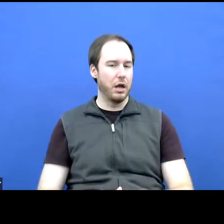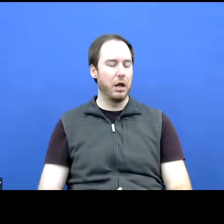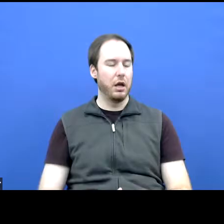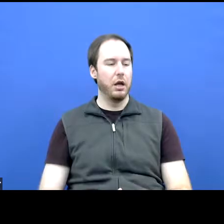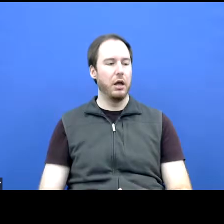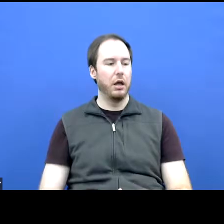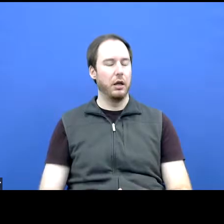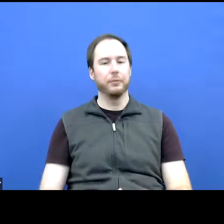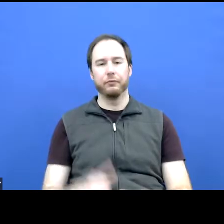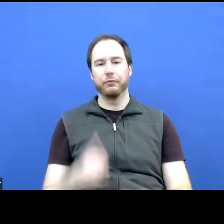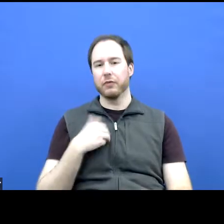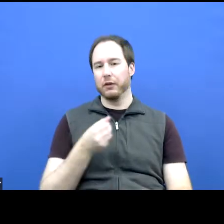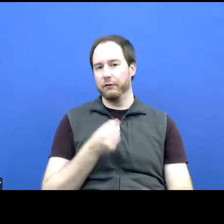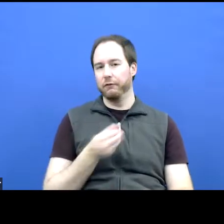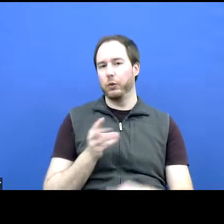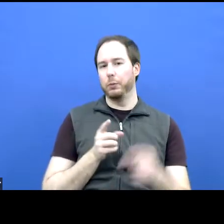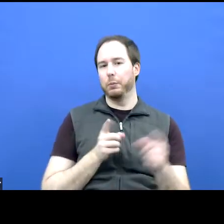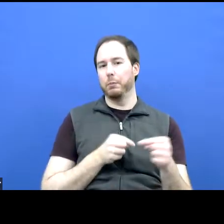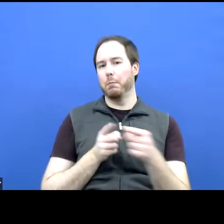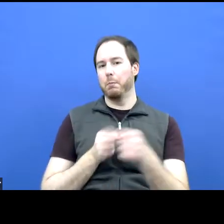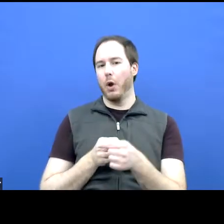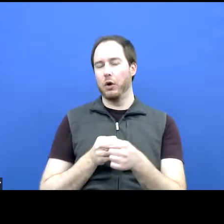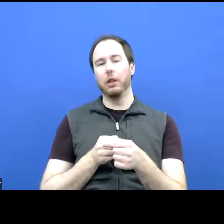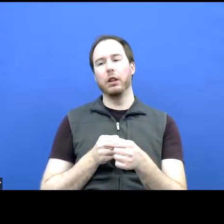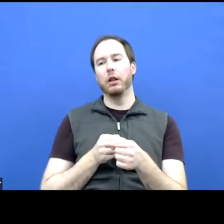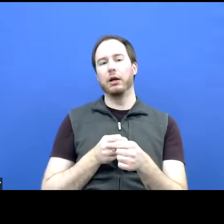there's a couple parcels that where they have